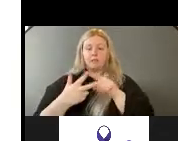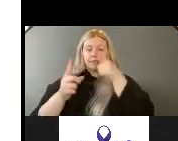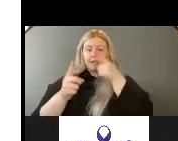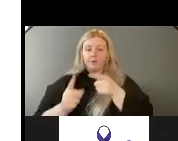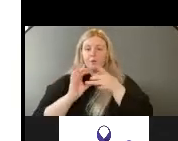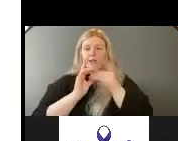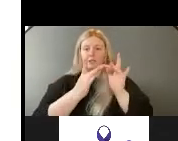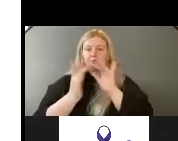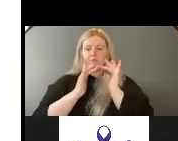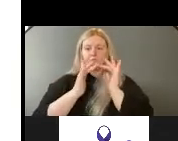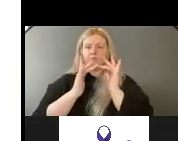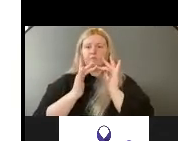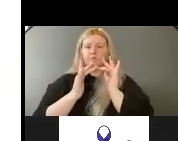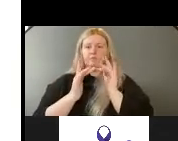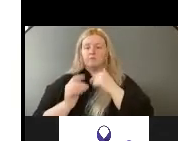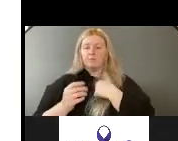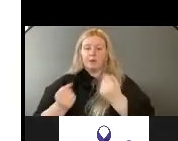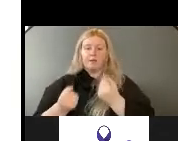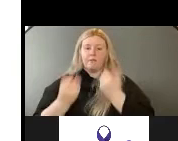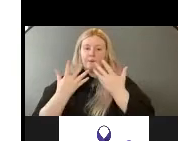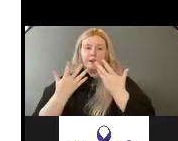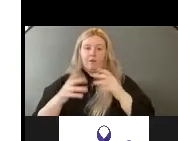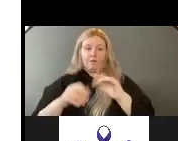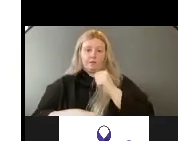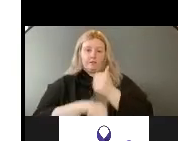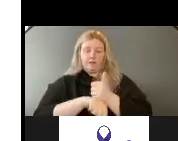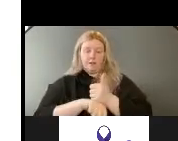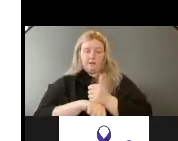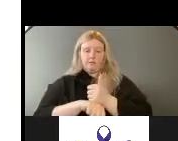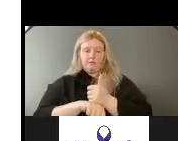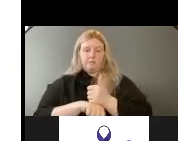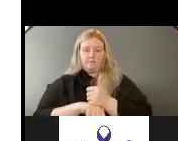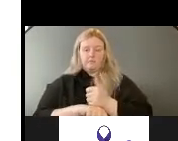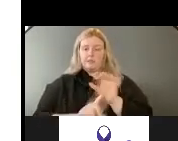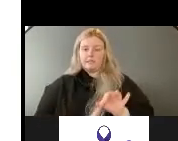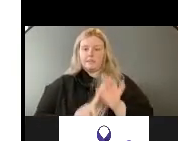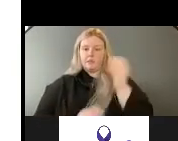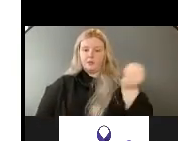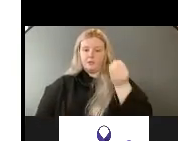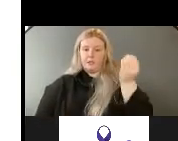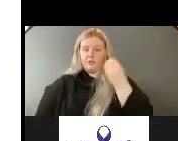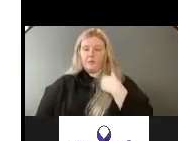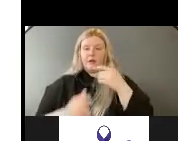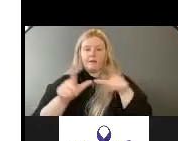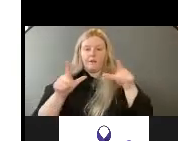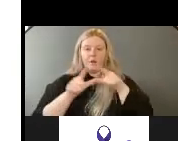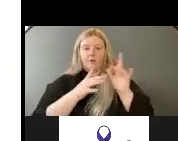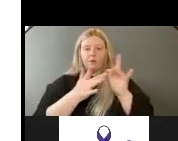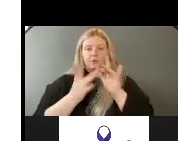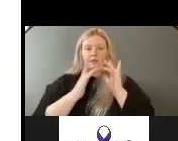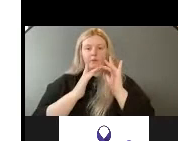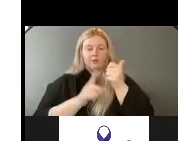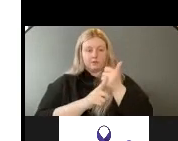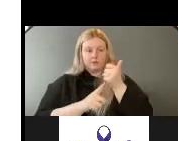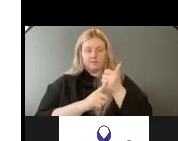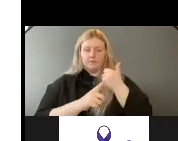infrastructure, again, we already have lots of this in place. So especially in Ontario, we have local networks who do this really important